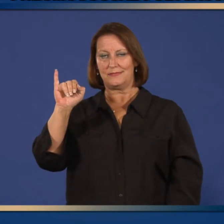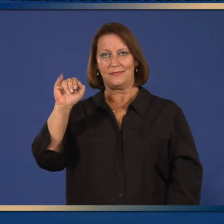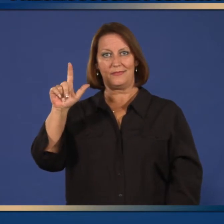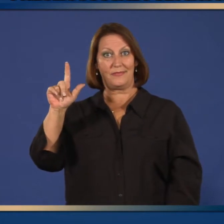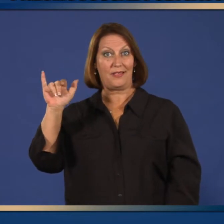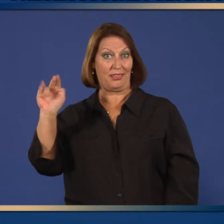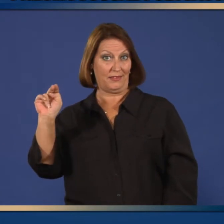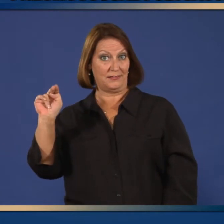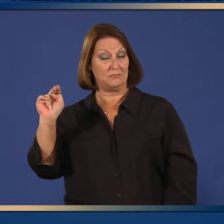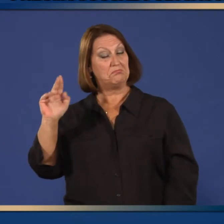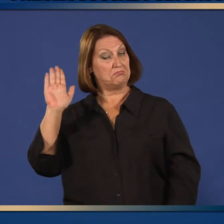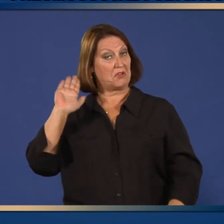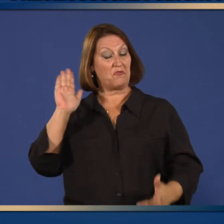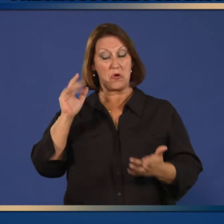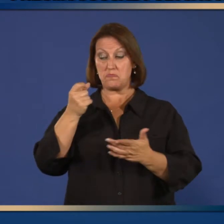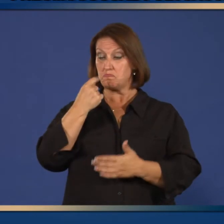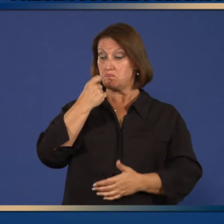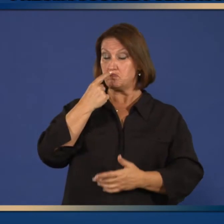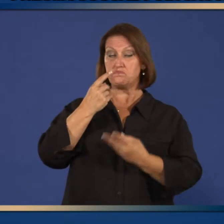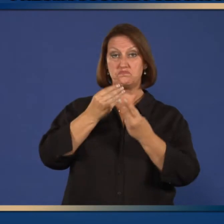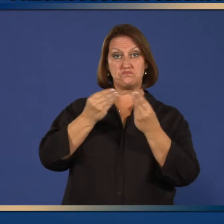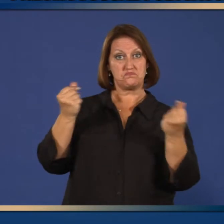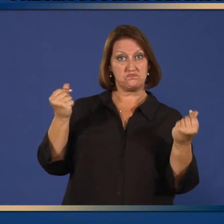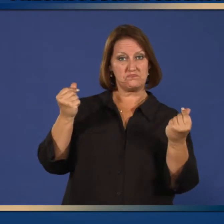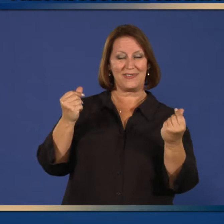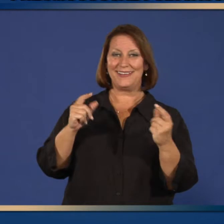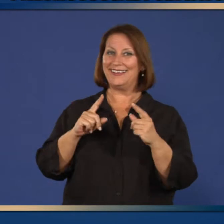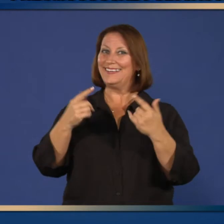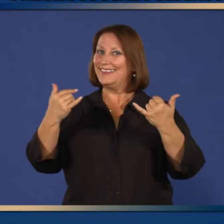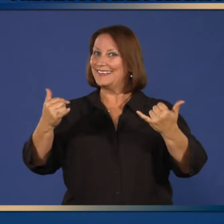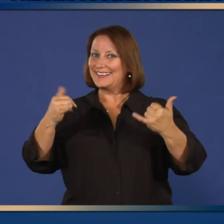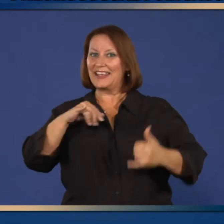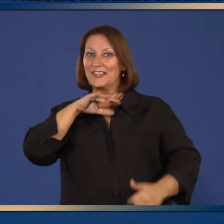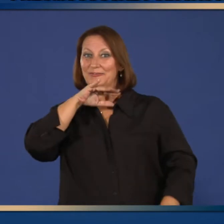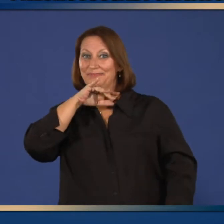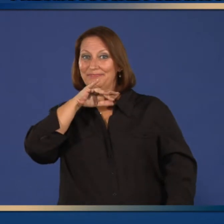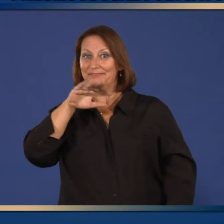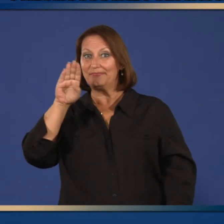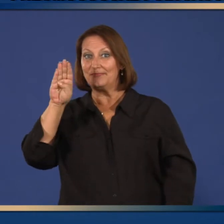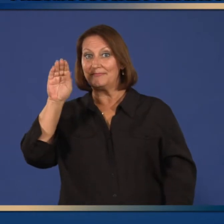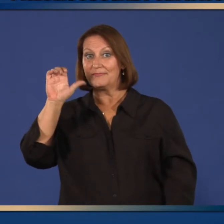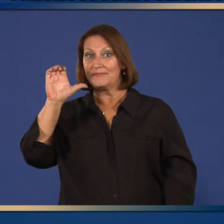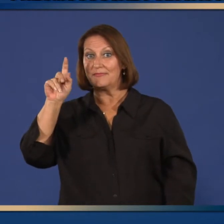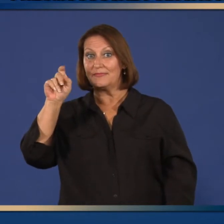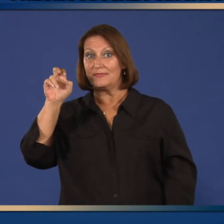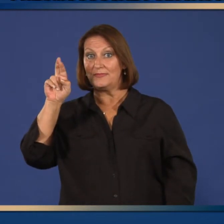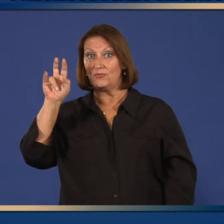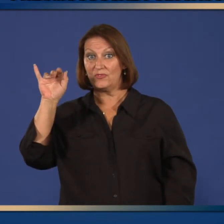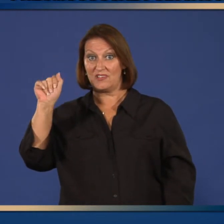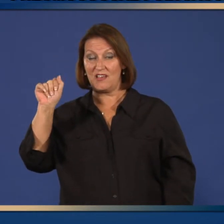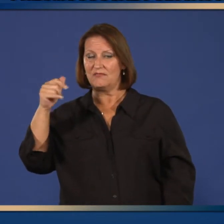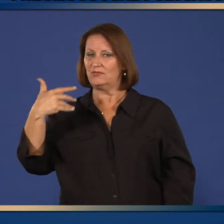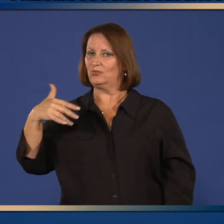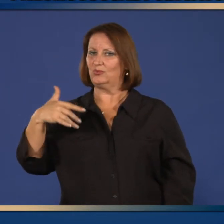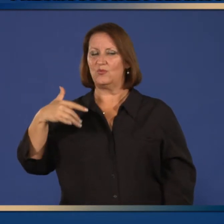of pneumococcal infections with penicillin and other drugs used to be more